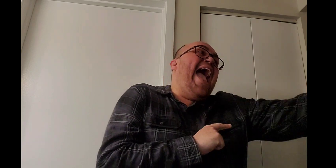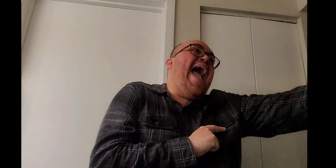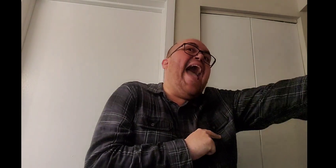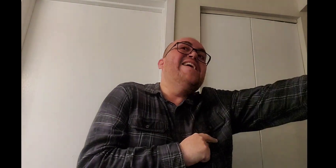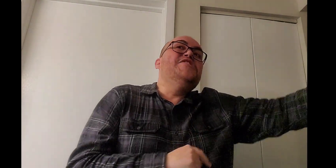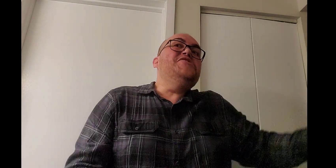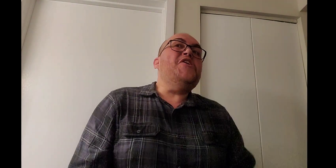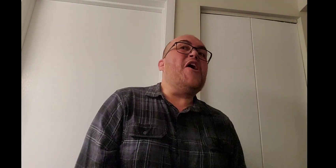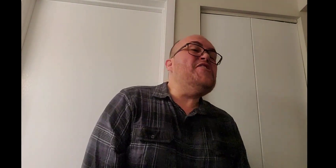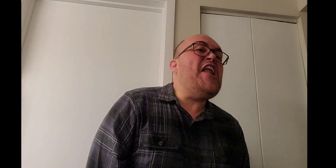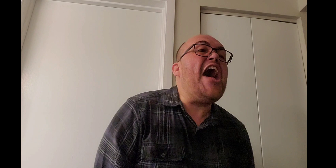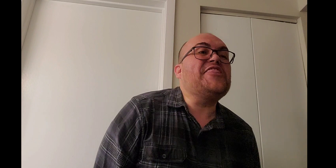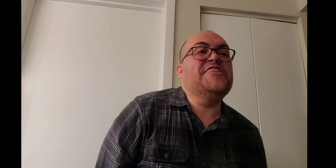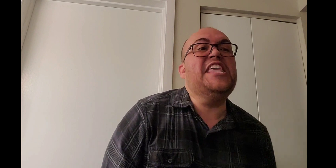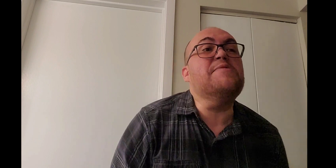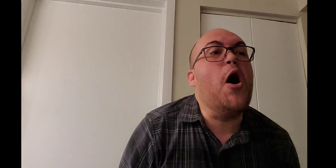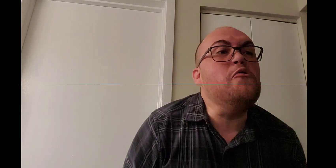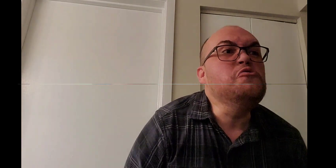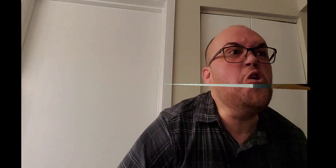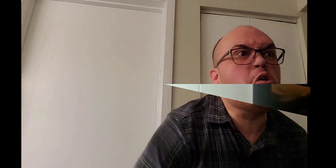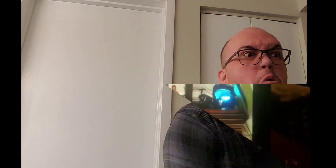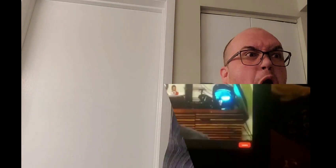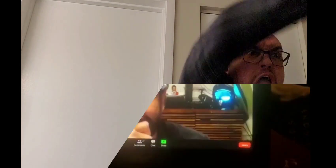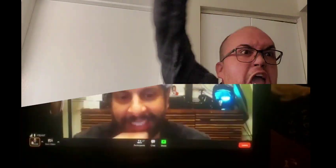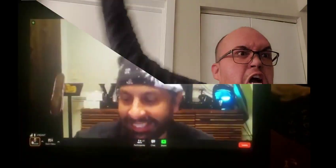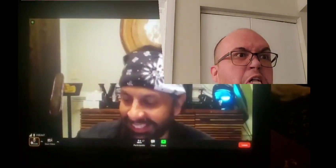and you're not nemo you're aware